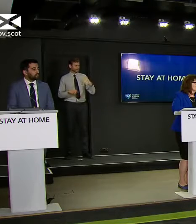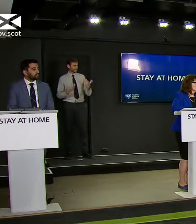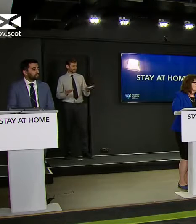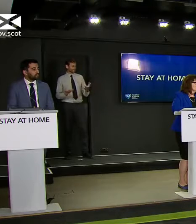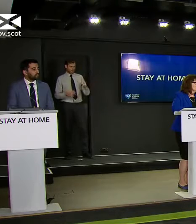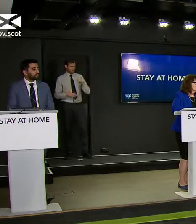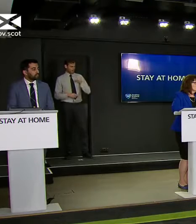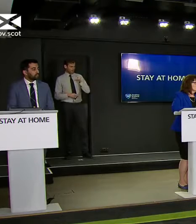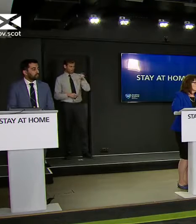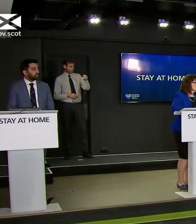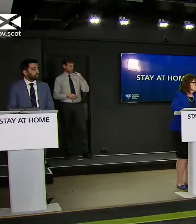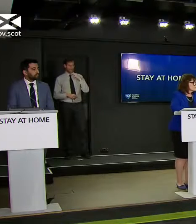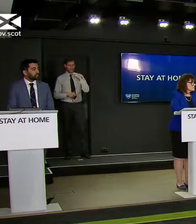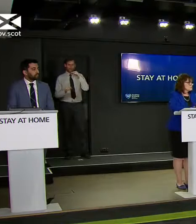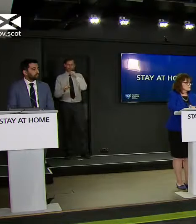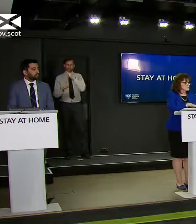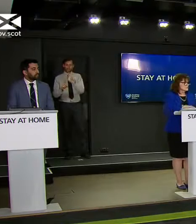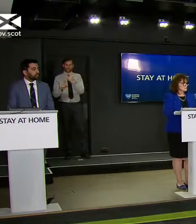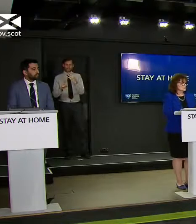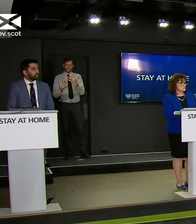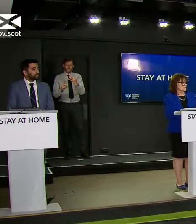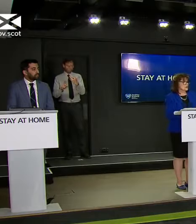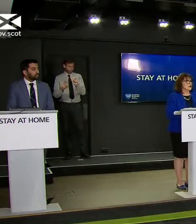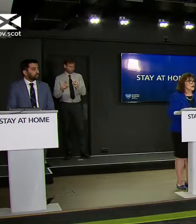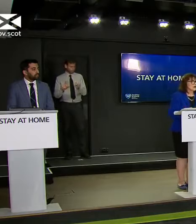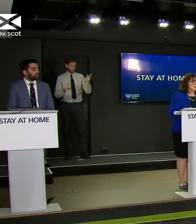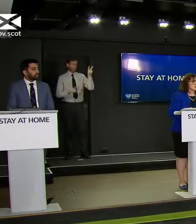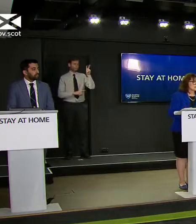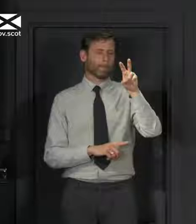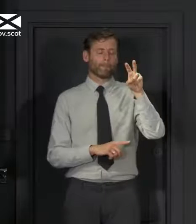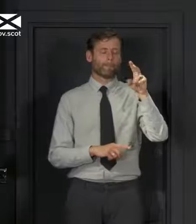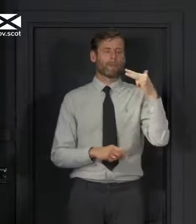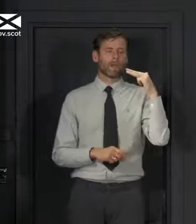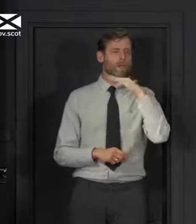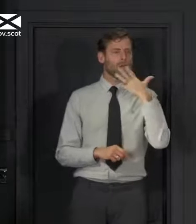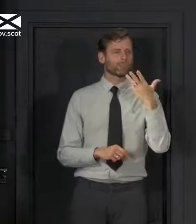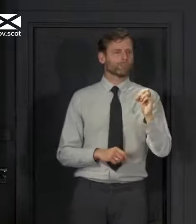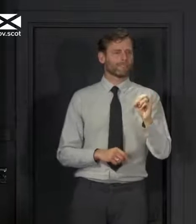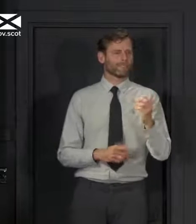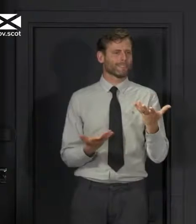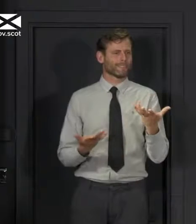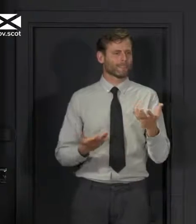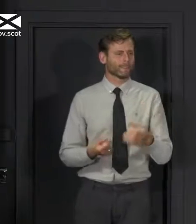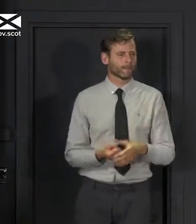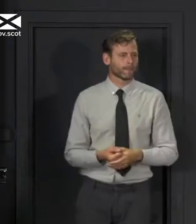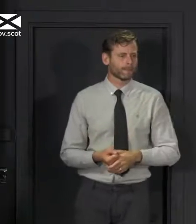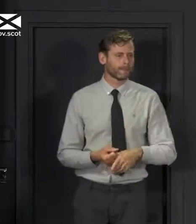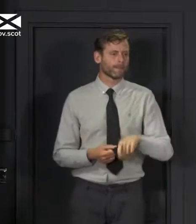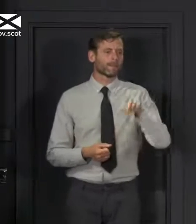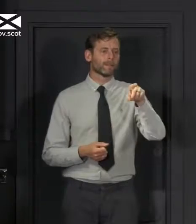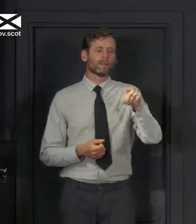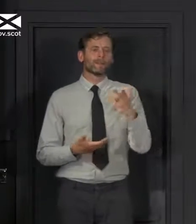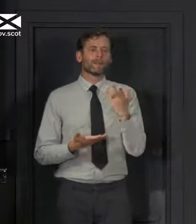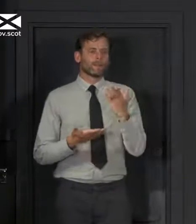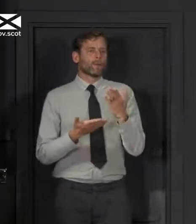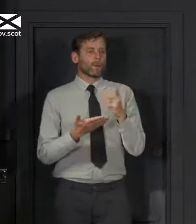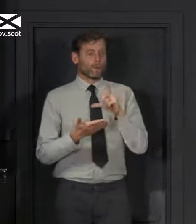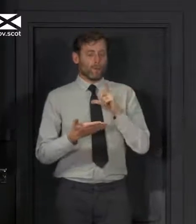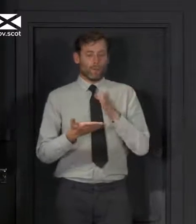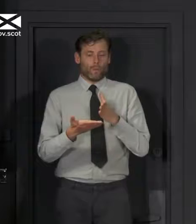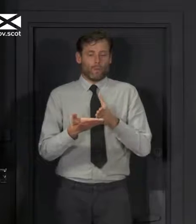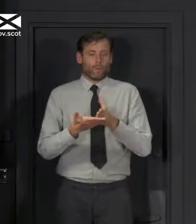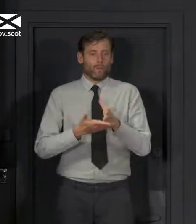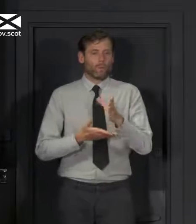the discrepancy was in that, please? Yeah, thanks very much. I think clearly the discrepancy is